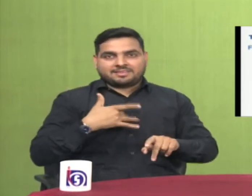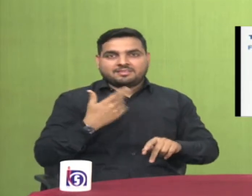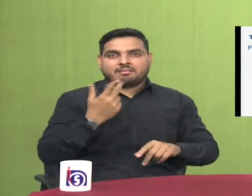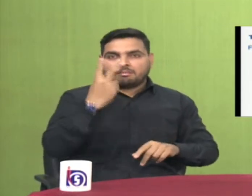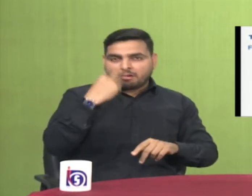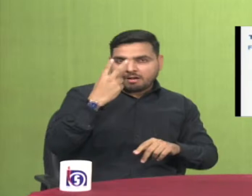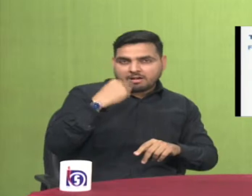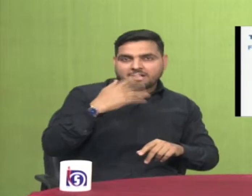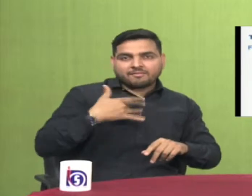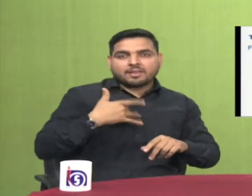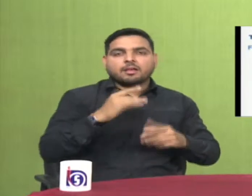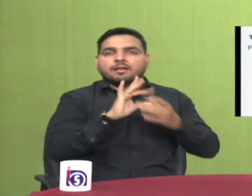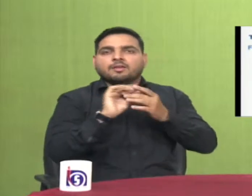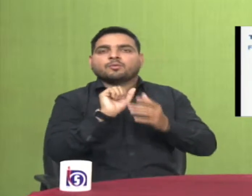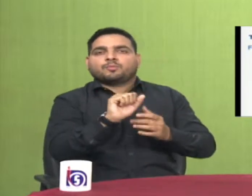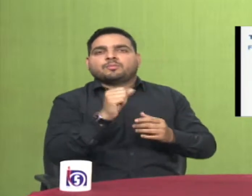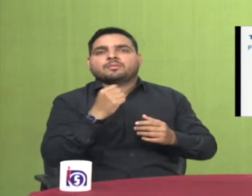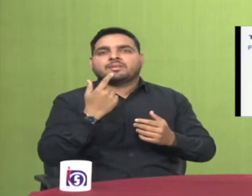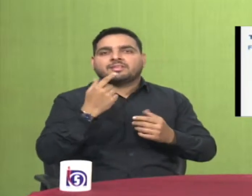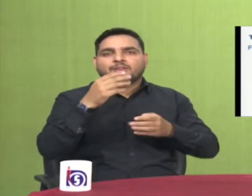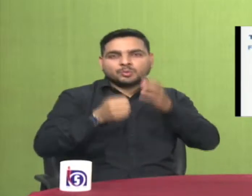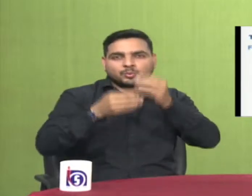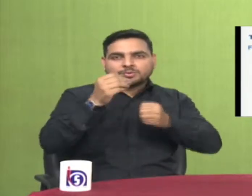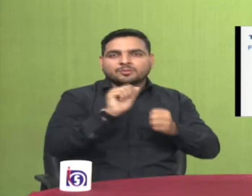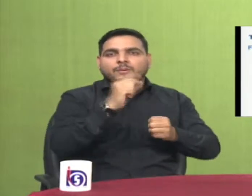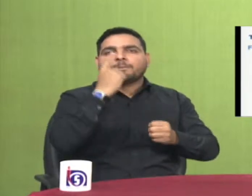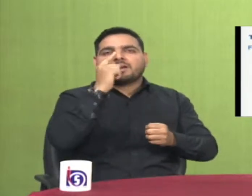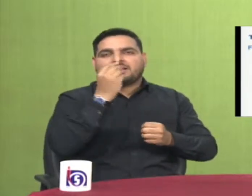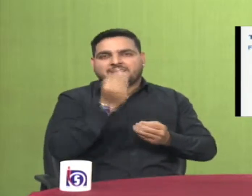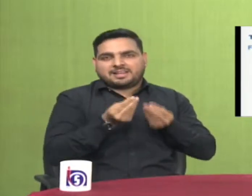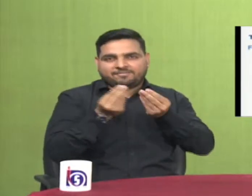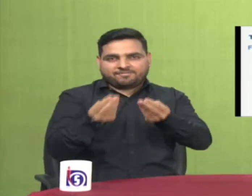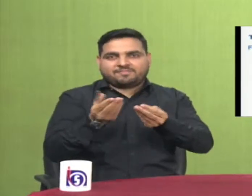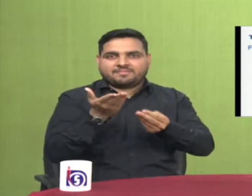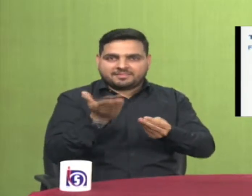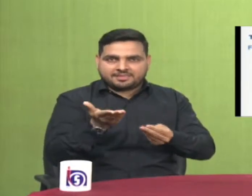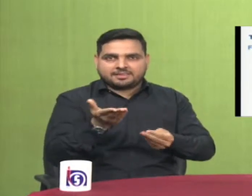Hence, all newborns should be breastfed